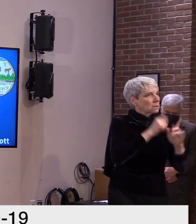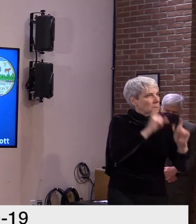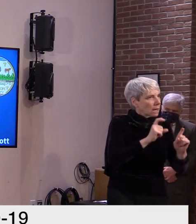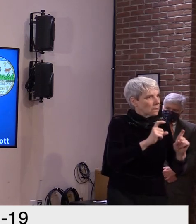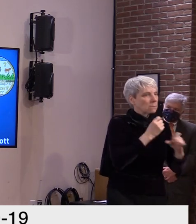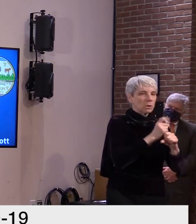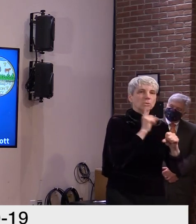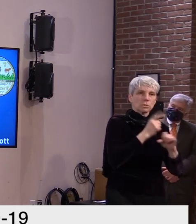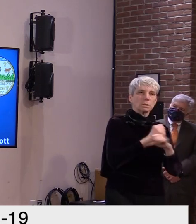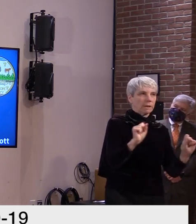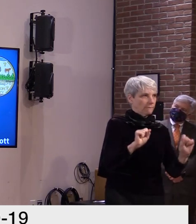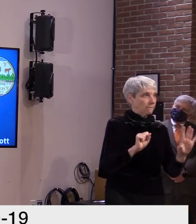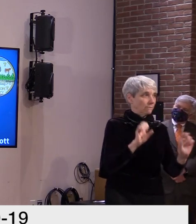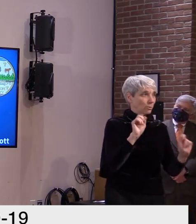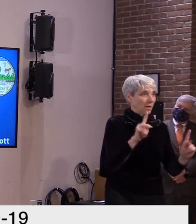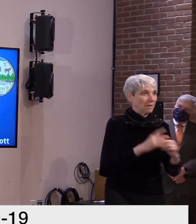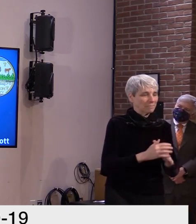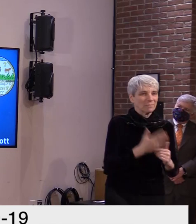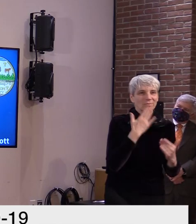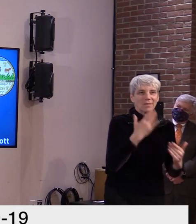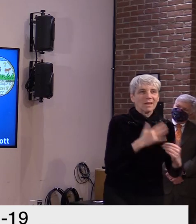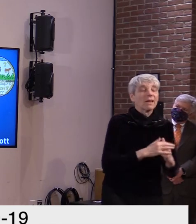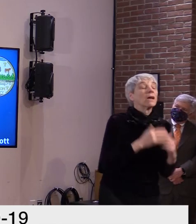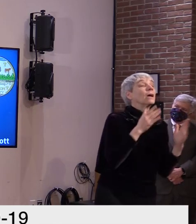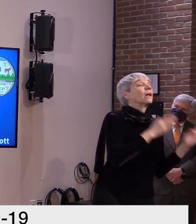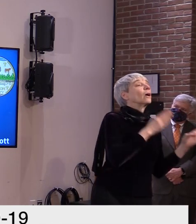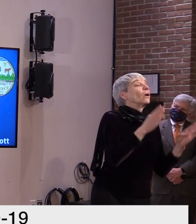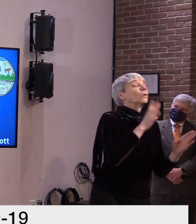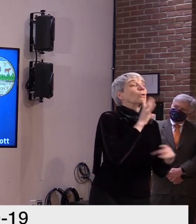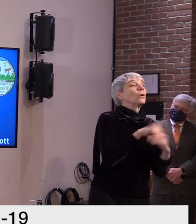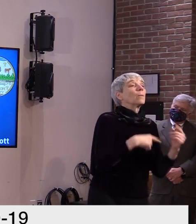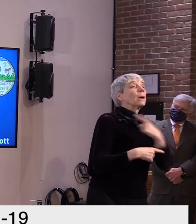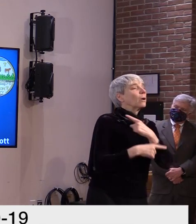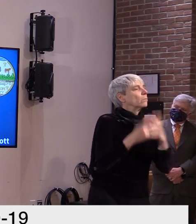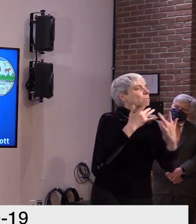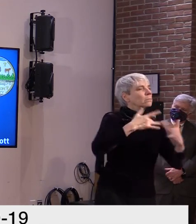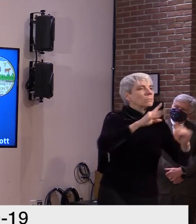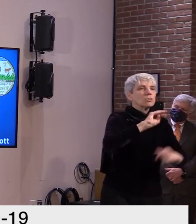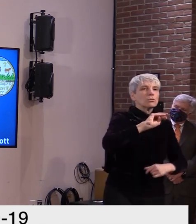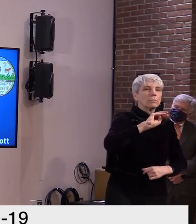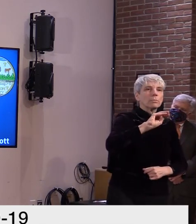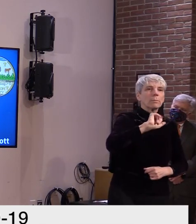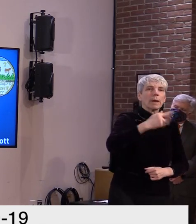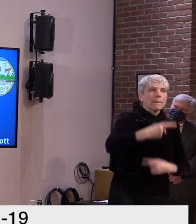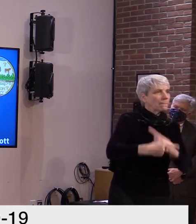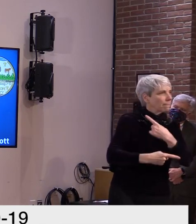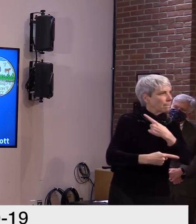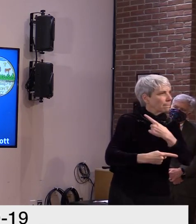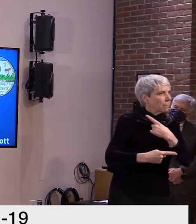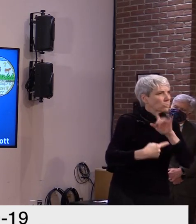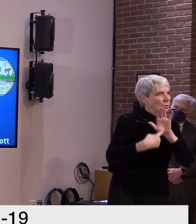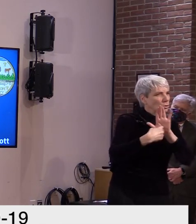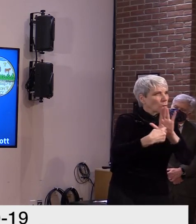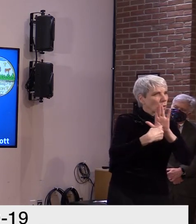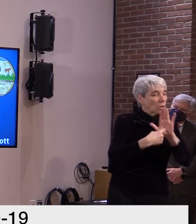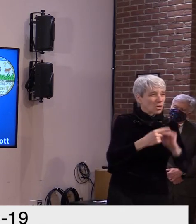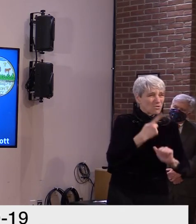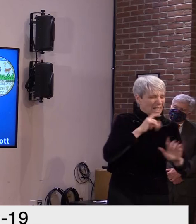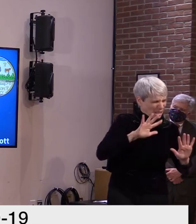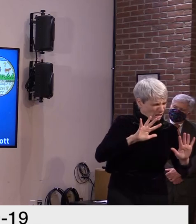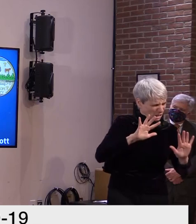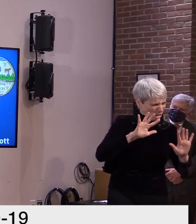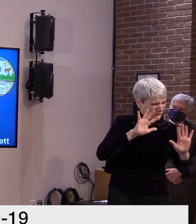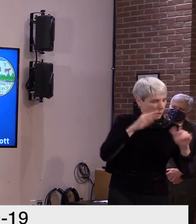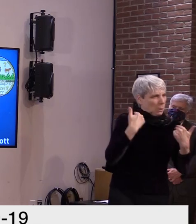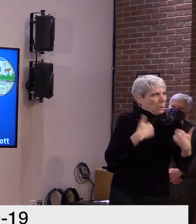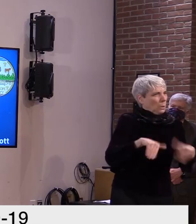Speaking of higher risk, let's return again to that travel map that we just saw. I know that a sea of red isn't what